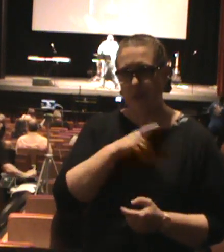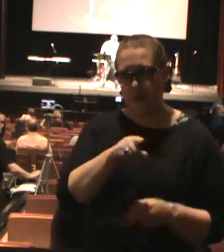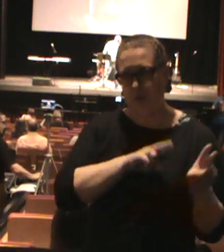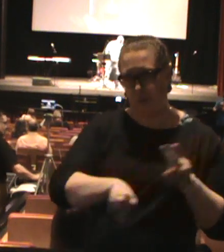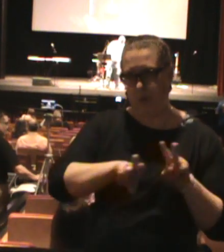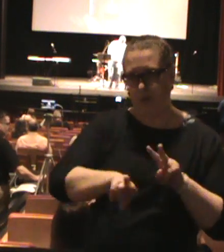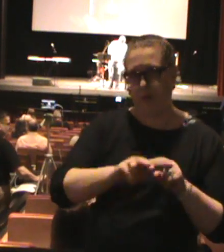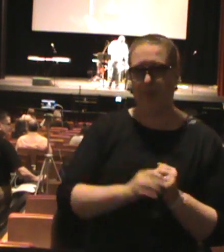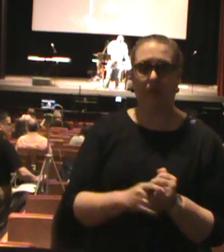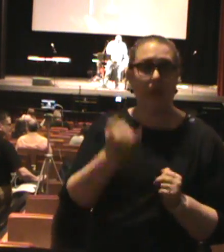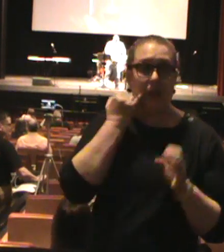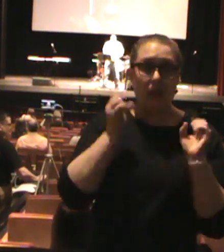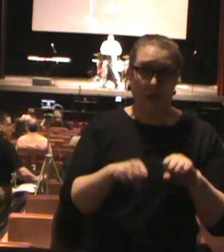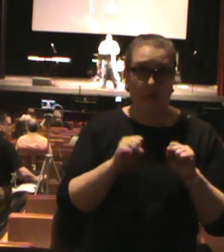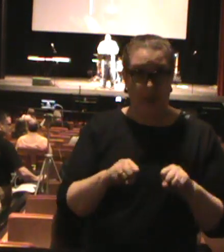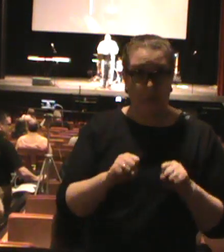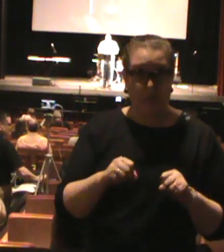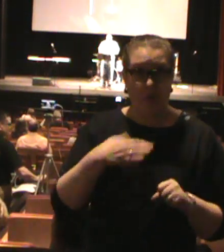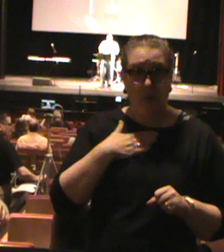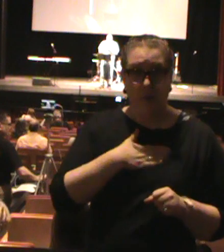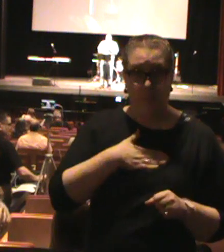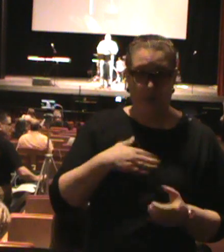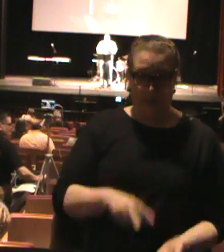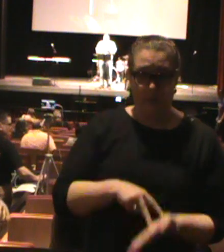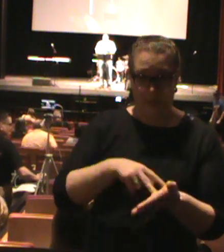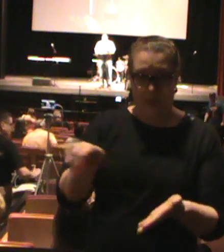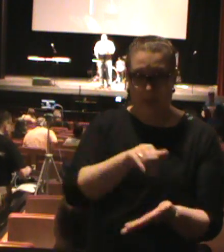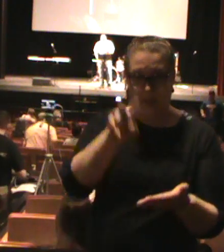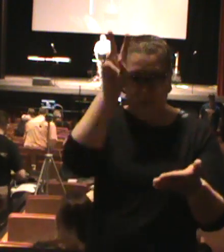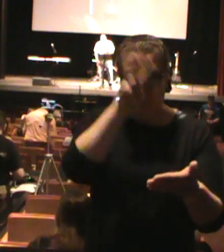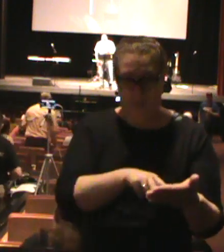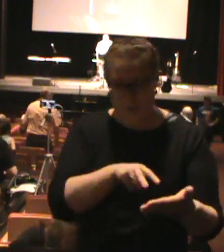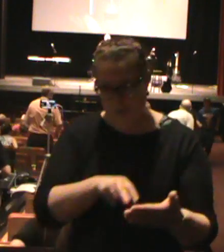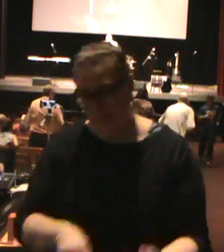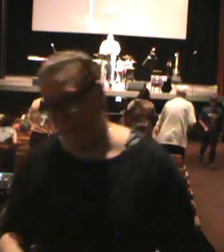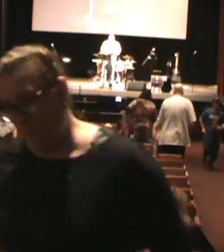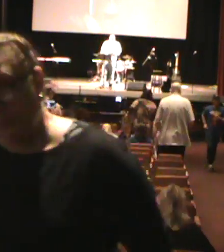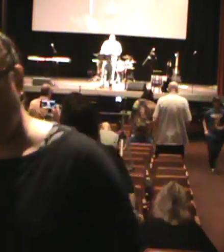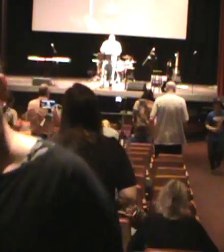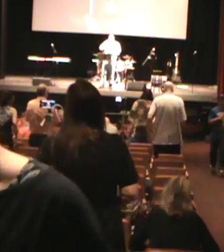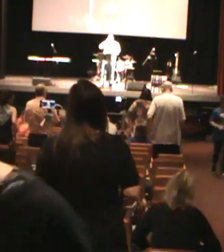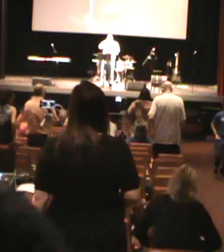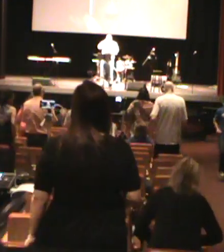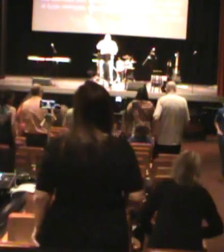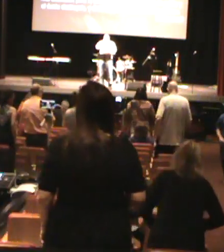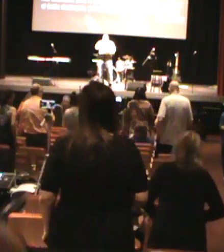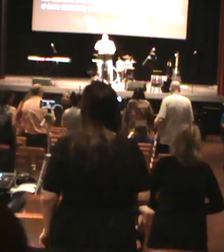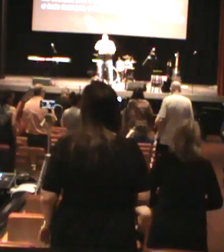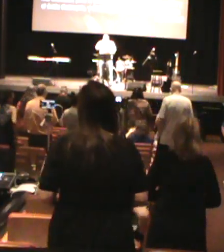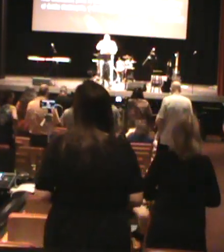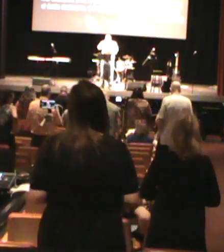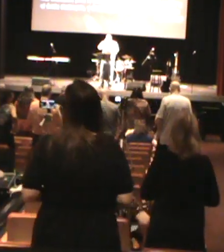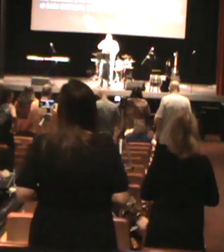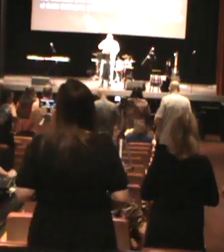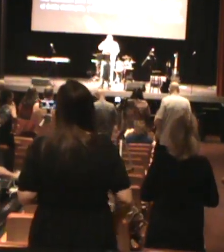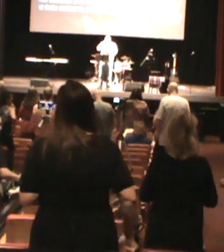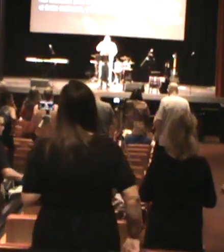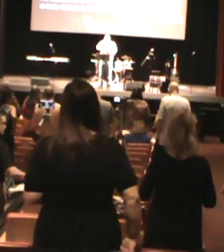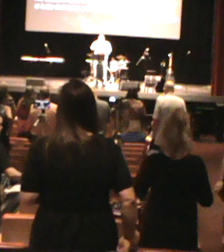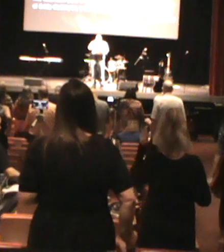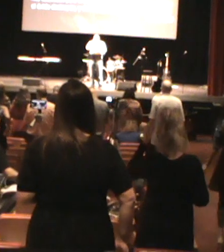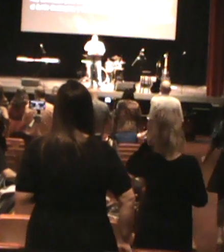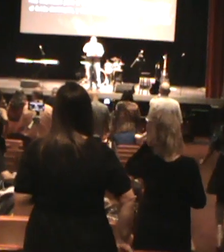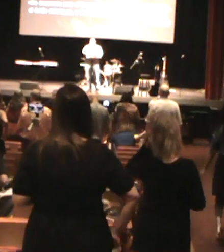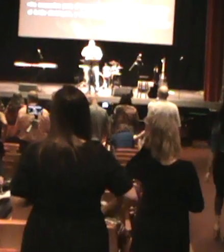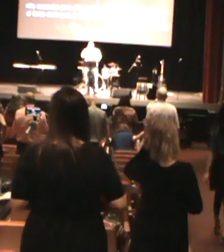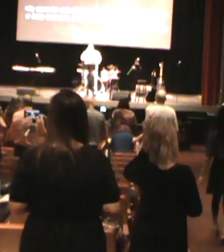now, if you're able, I'd invite you to stand in honor of reading God's Word. Matthew 6, 19